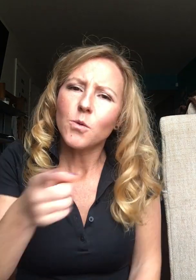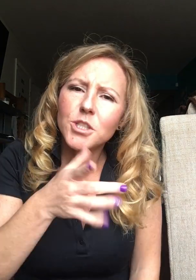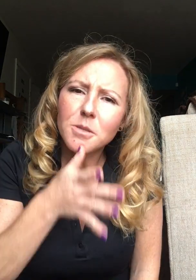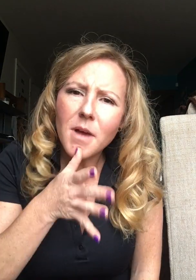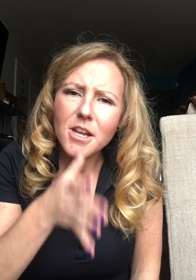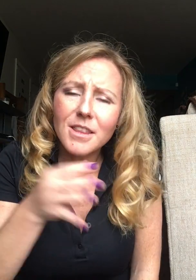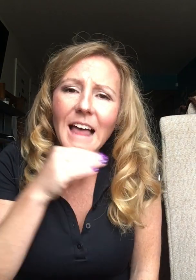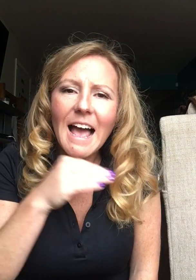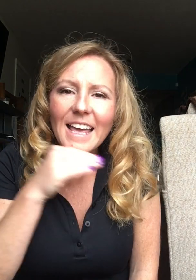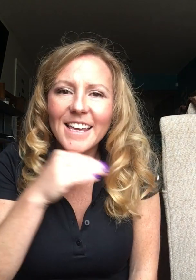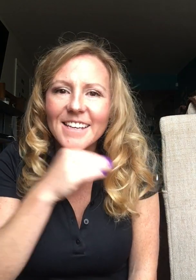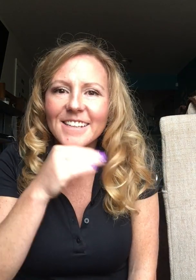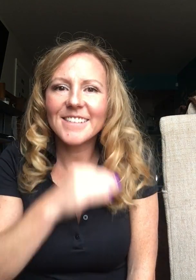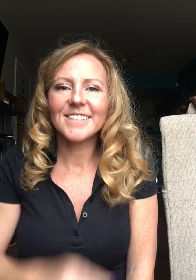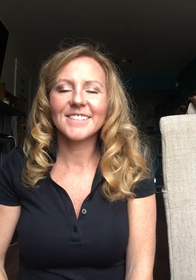Would your mother lie